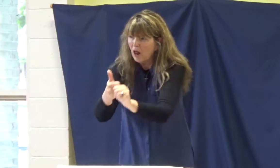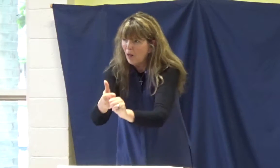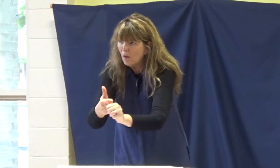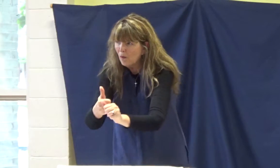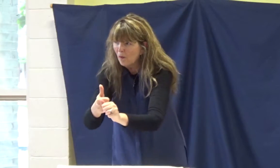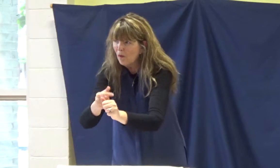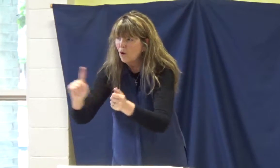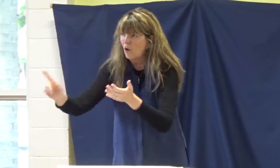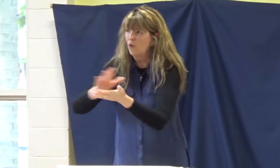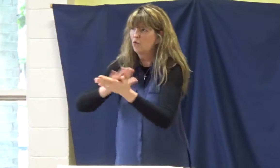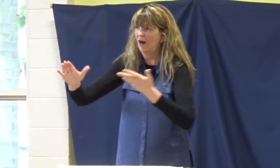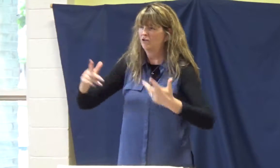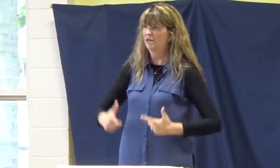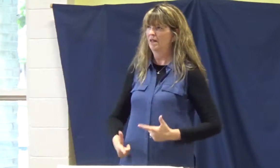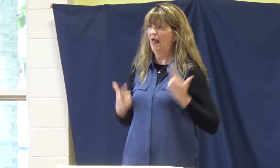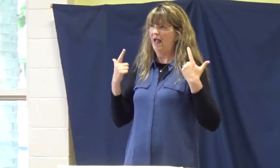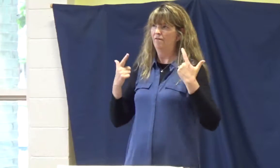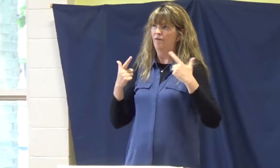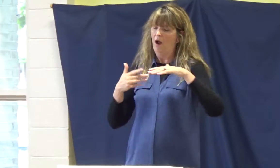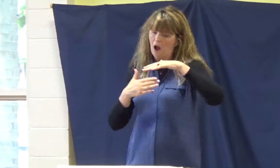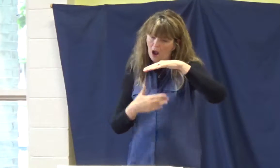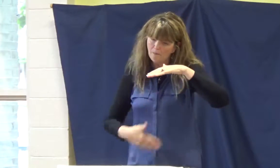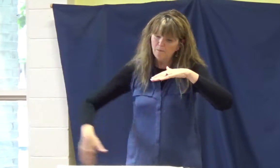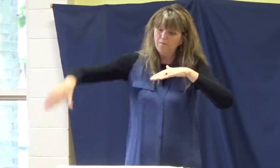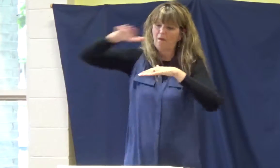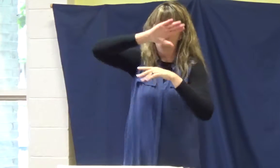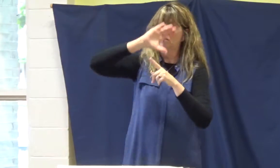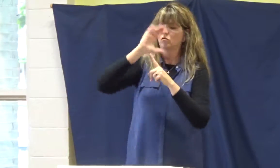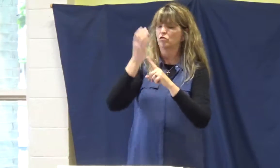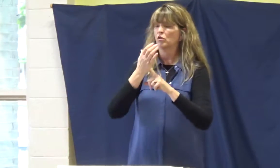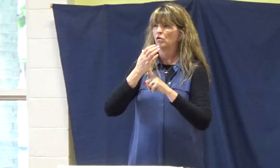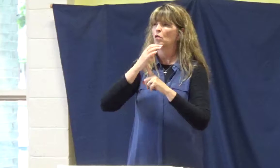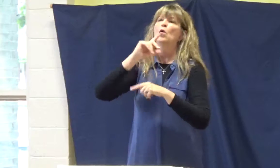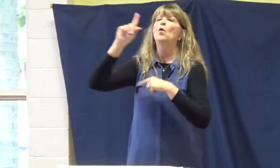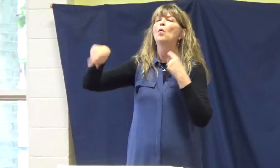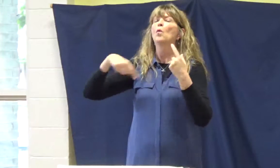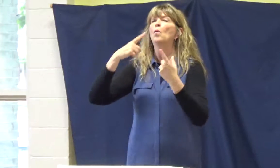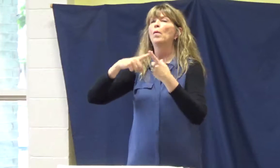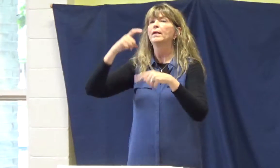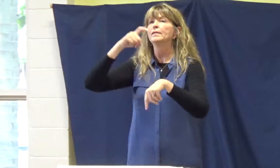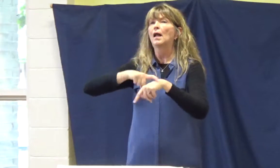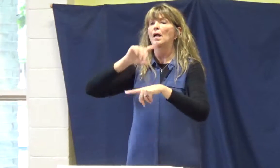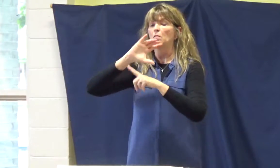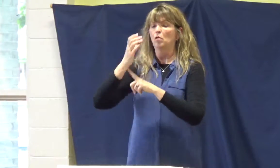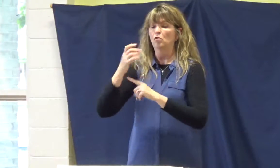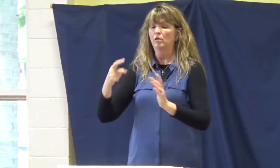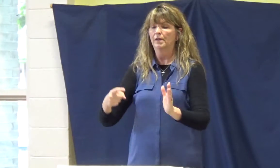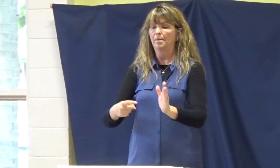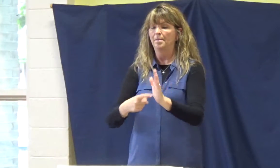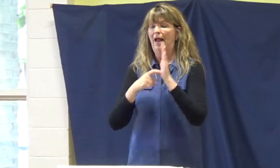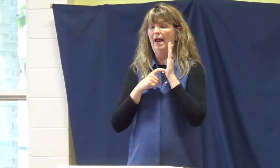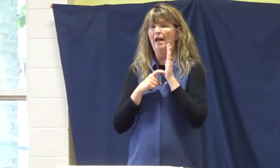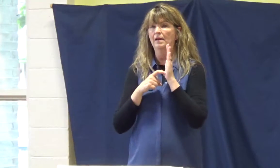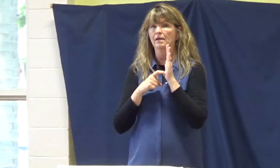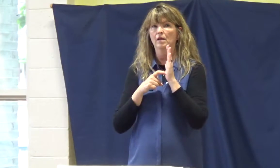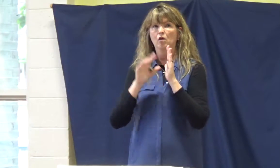to follow the righteousness rather than the culture. And when